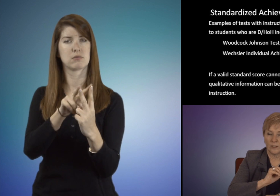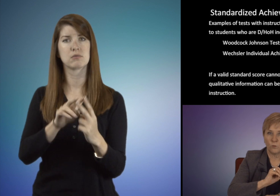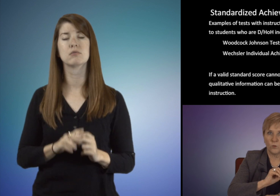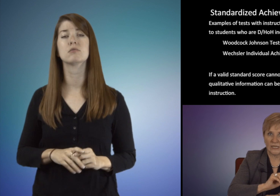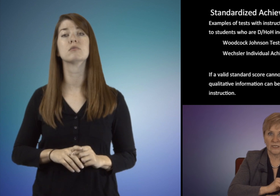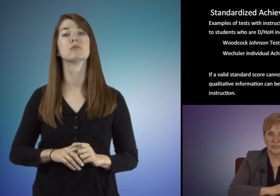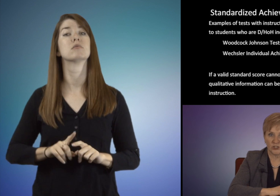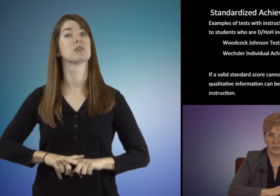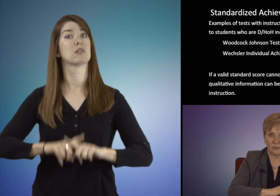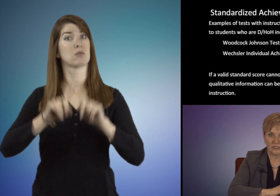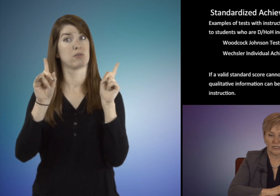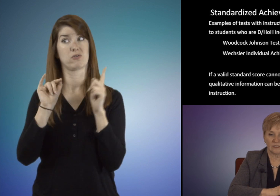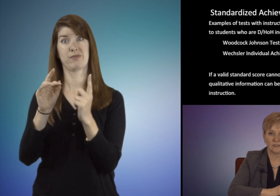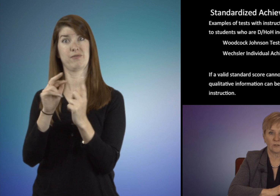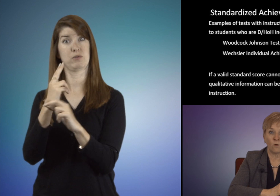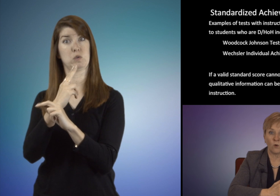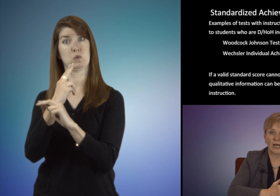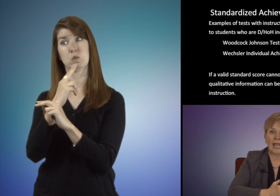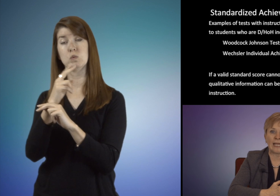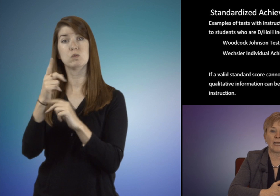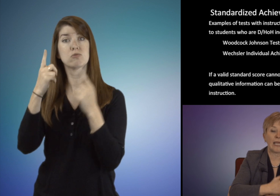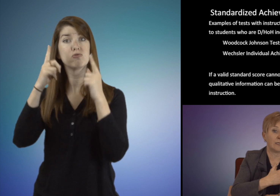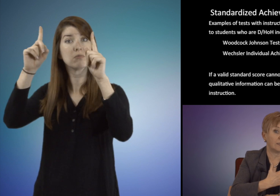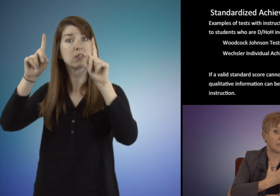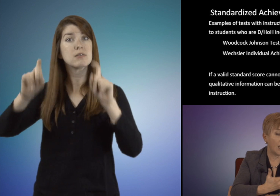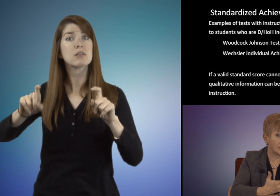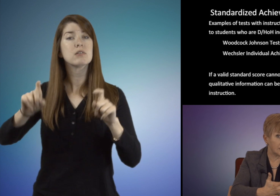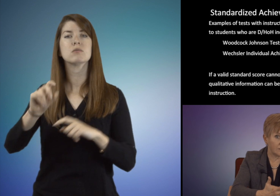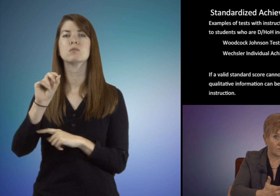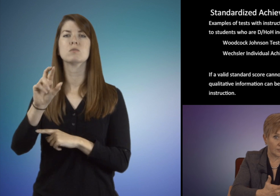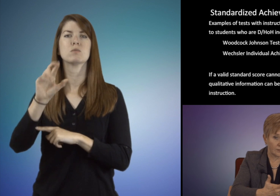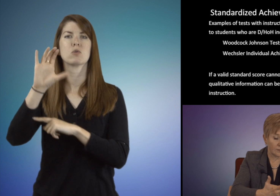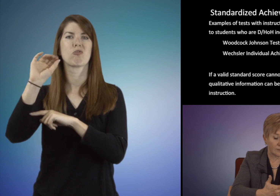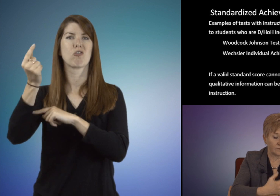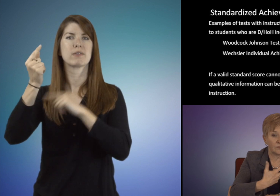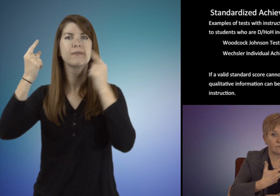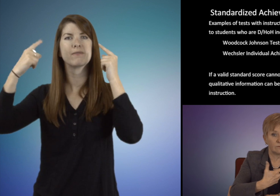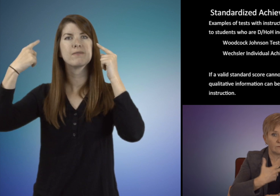However, when an achievement test or a cognitive